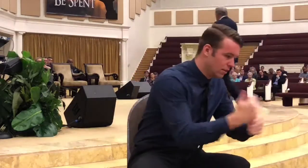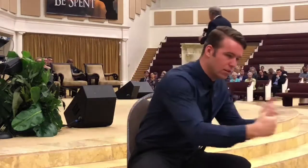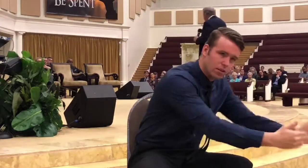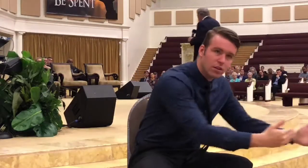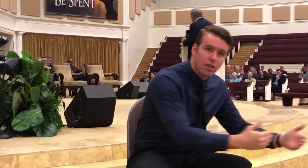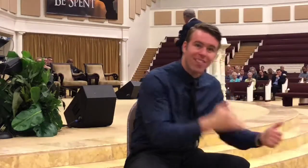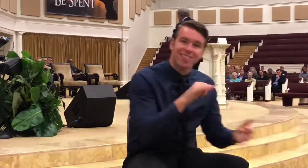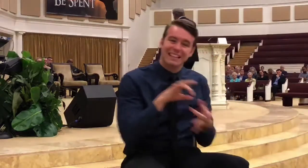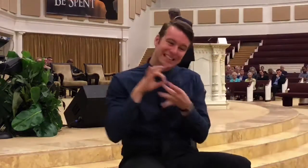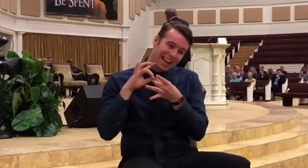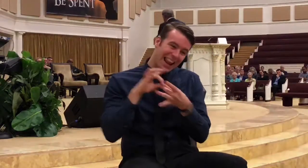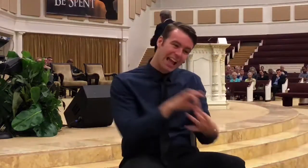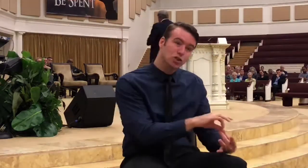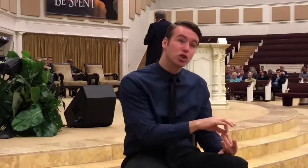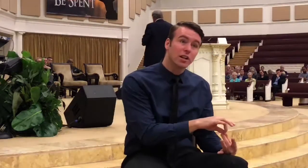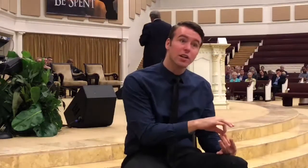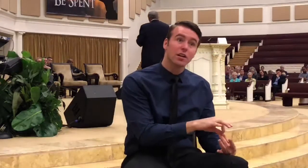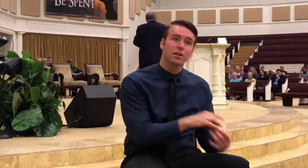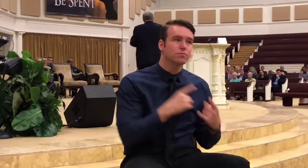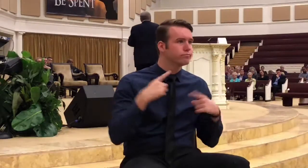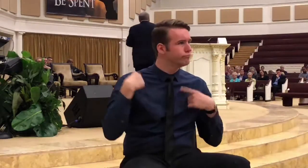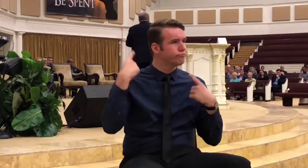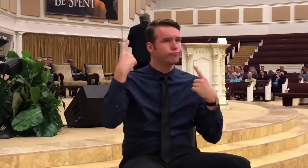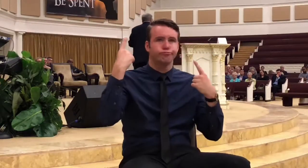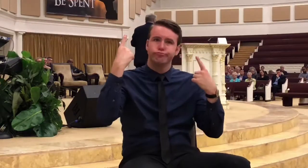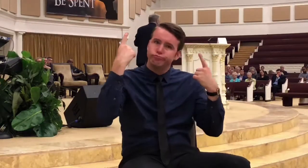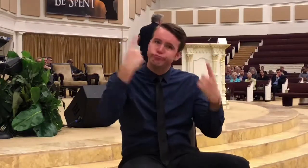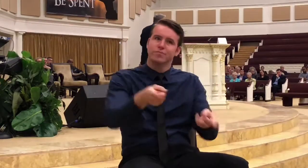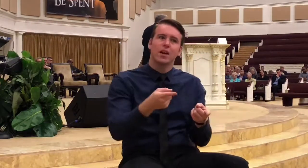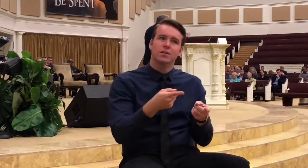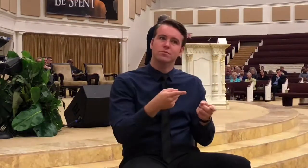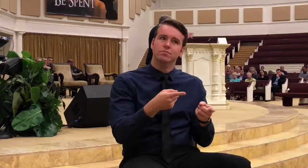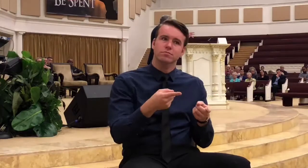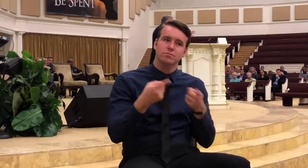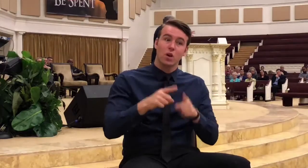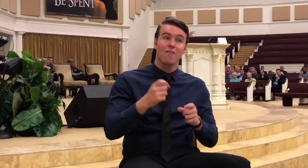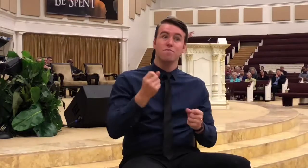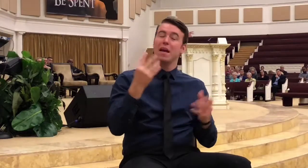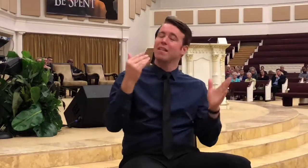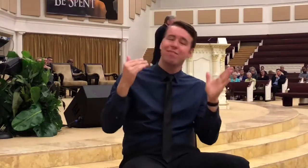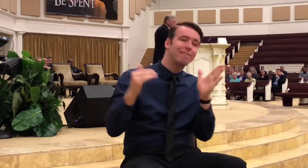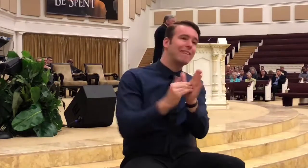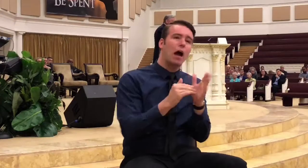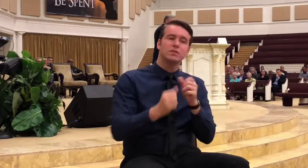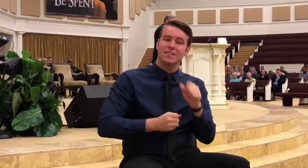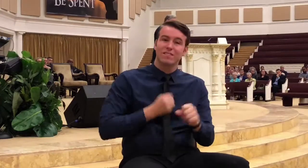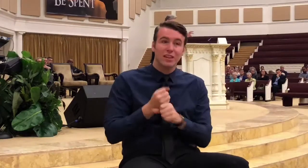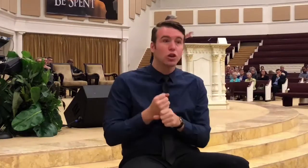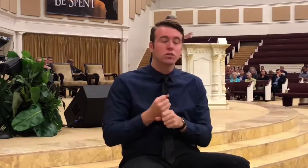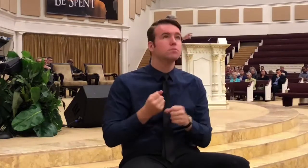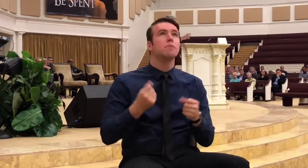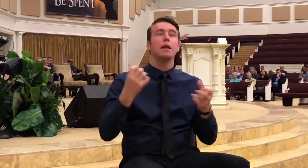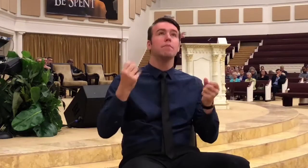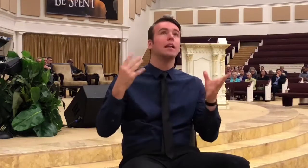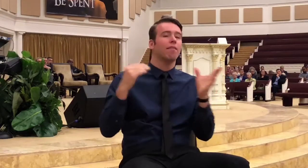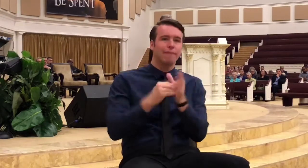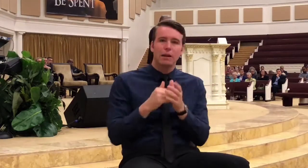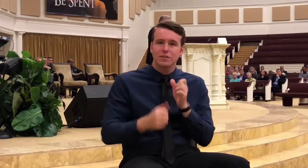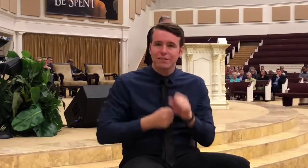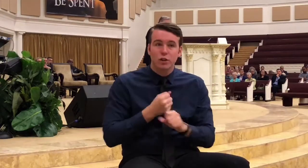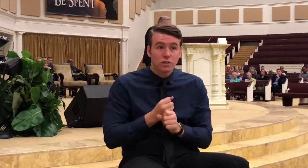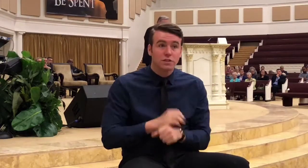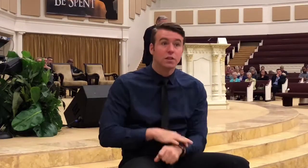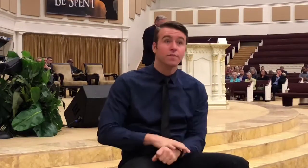this connection has been going on for not only centuries, but it has been going on for millenniums. And so